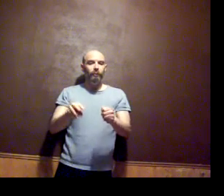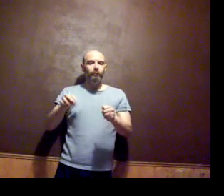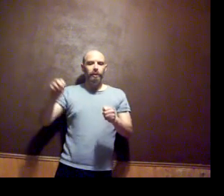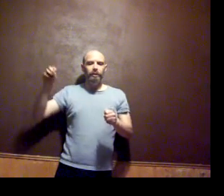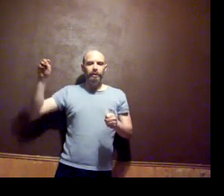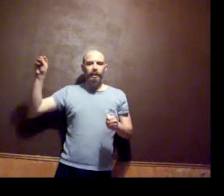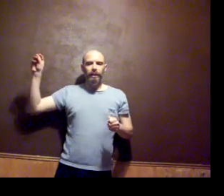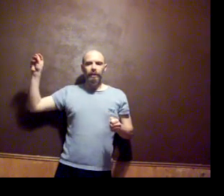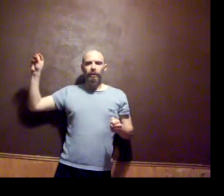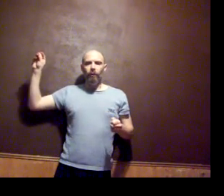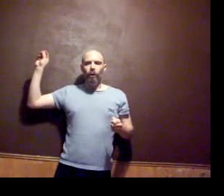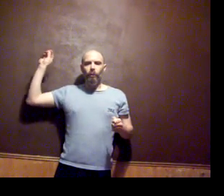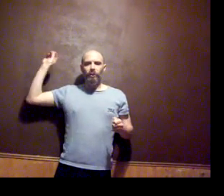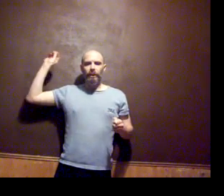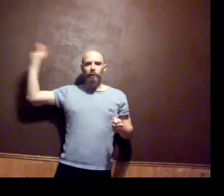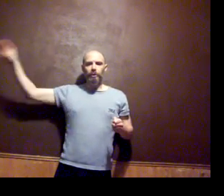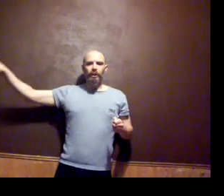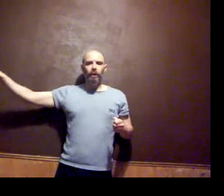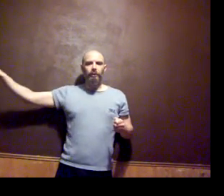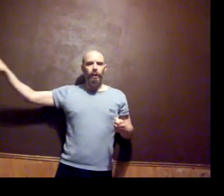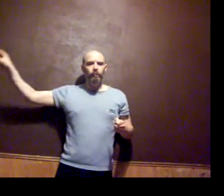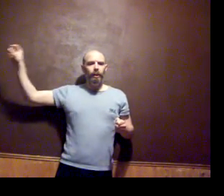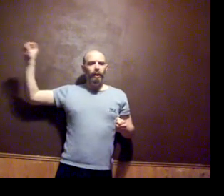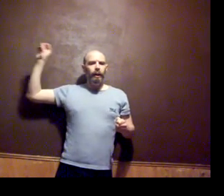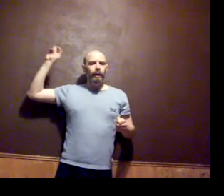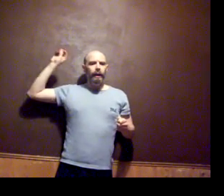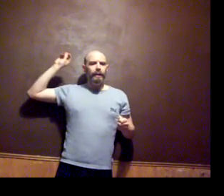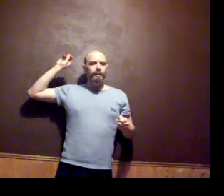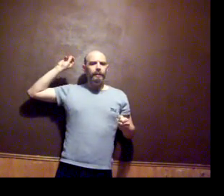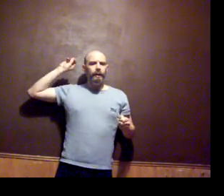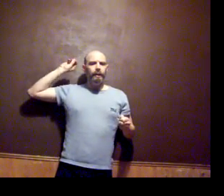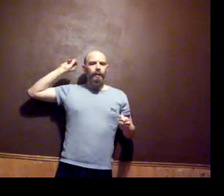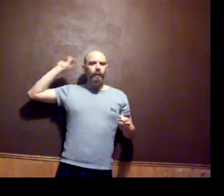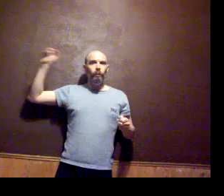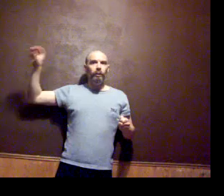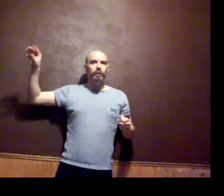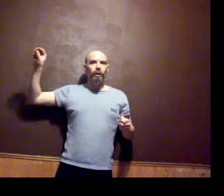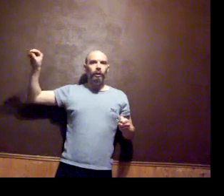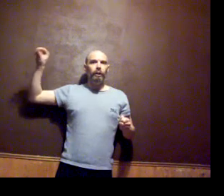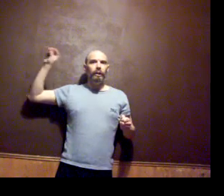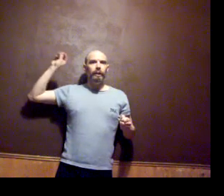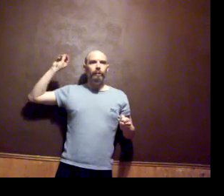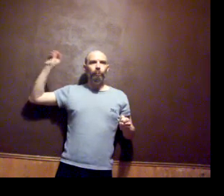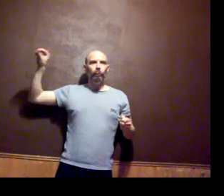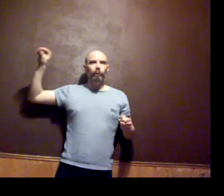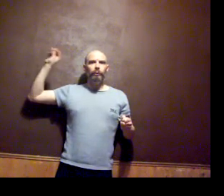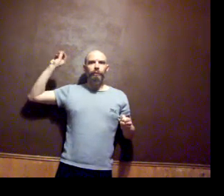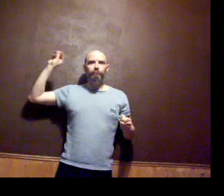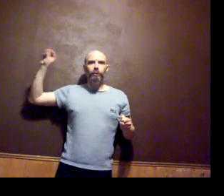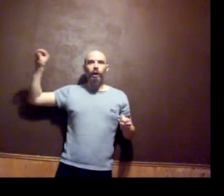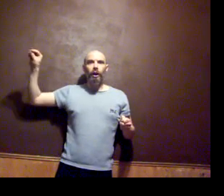which is the, you know, always 70% off shop, has glow-in-the-dark embroidery floss.